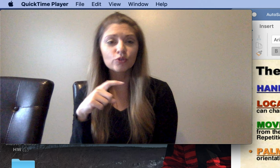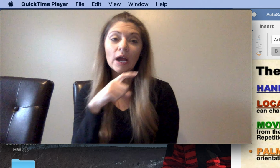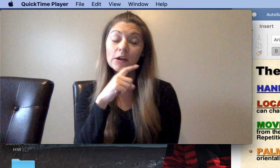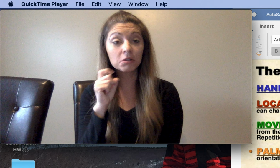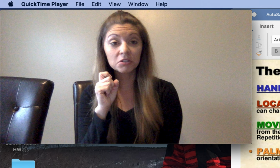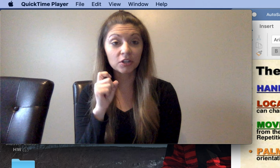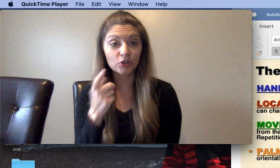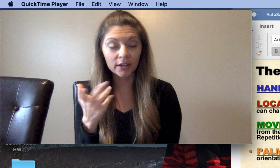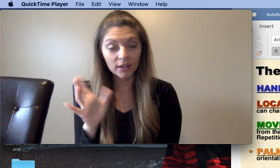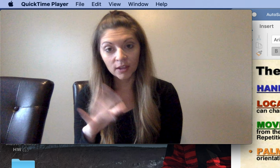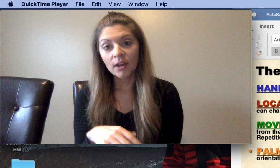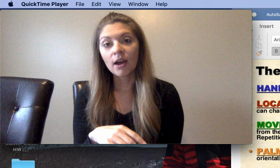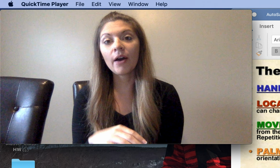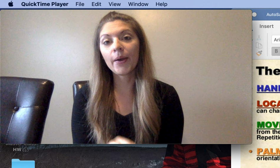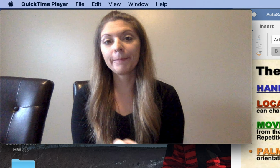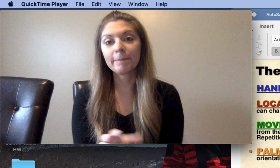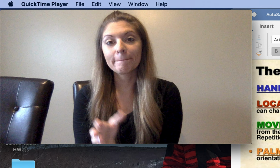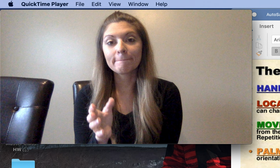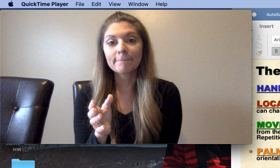so dry? It's not dry.